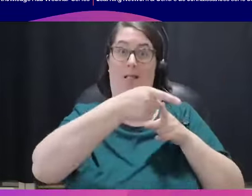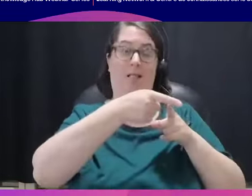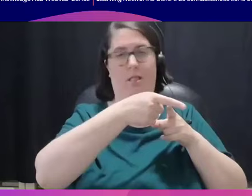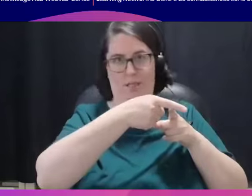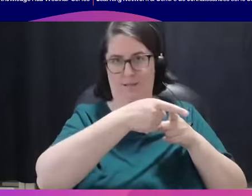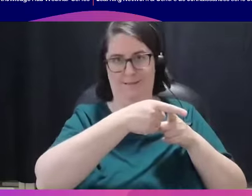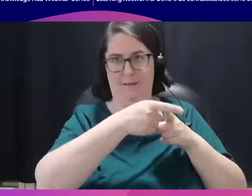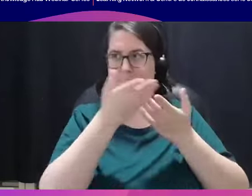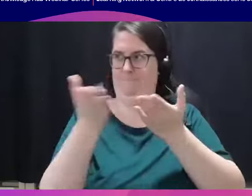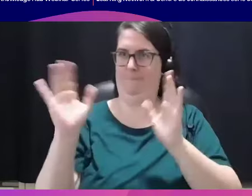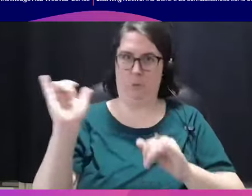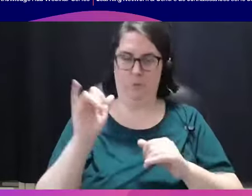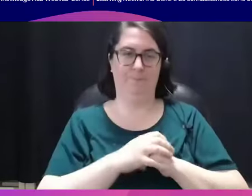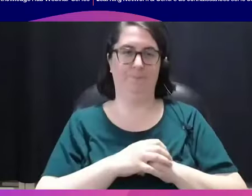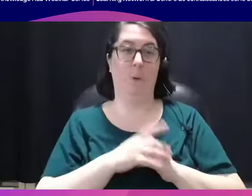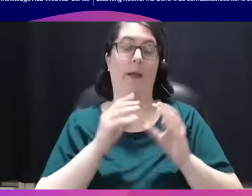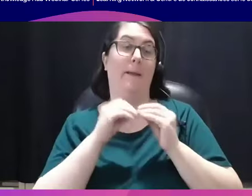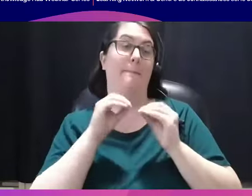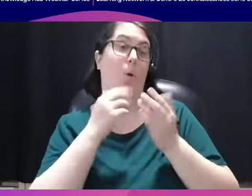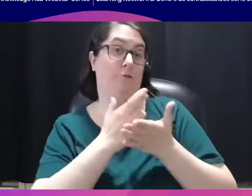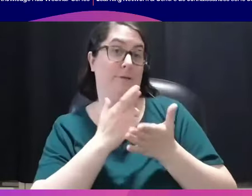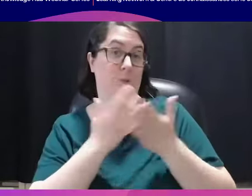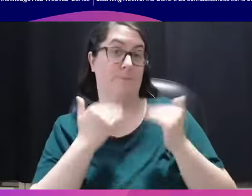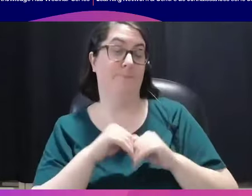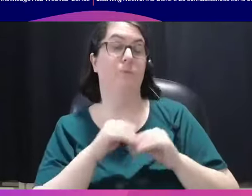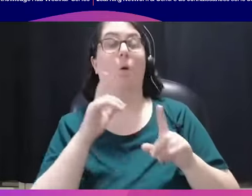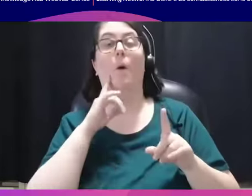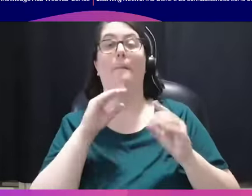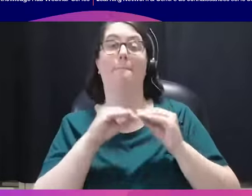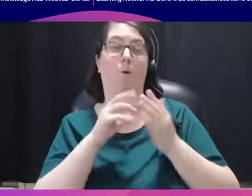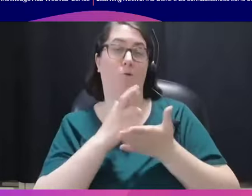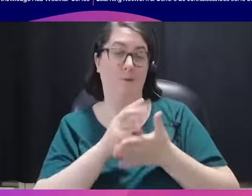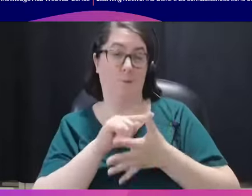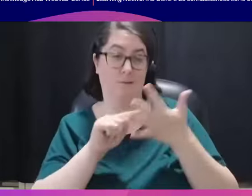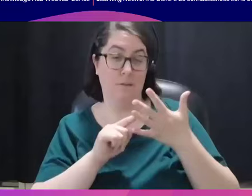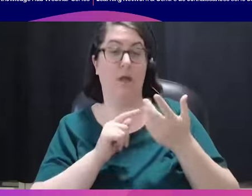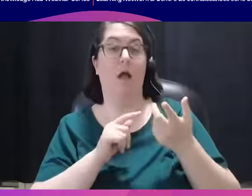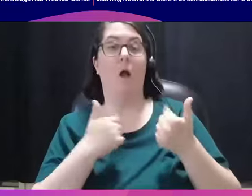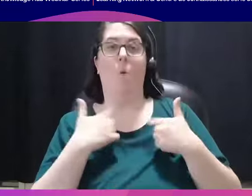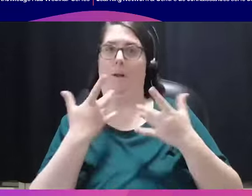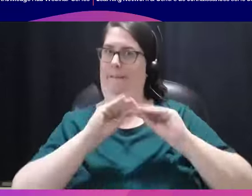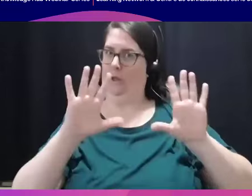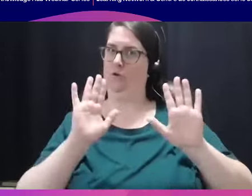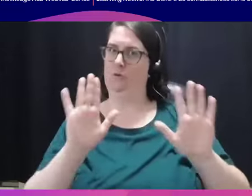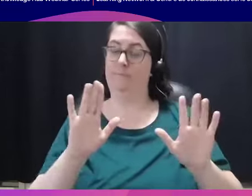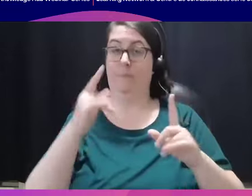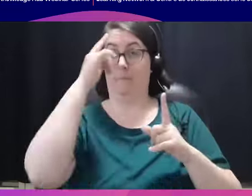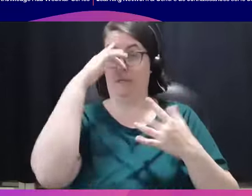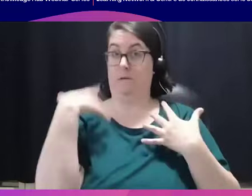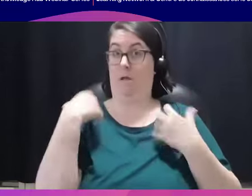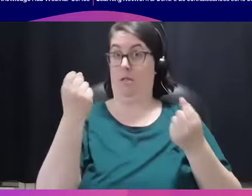Okay, the takeaways and the further reading. Before getting into the further reading, I really want to be clear that mental